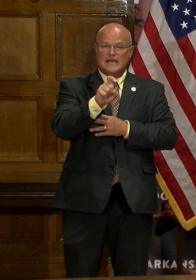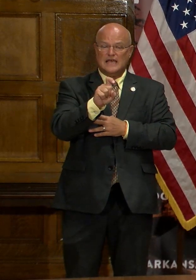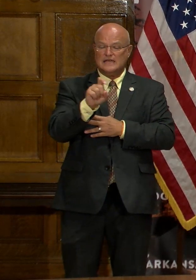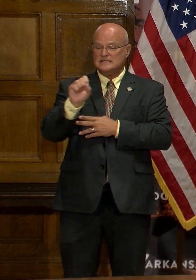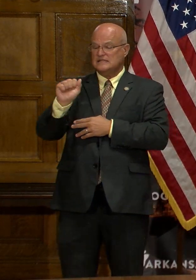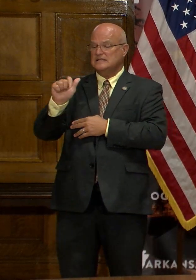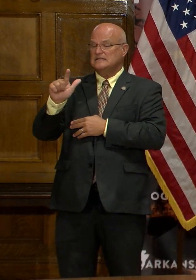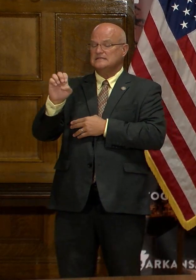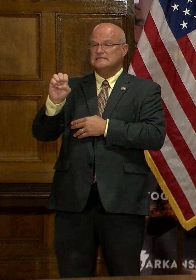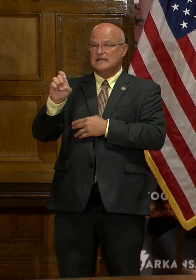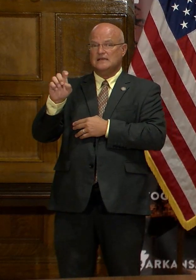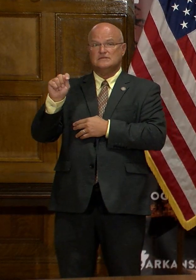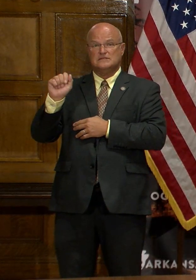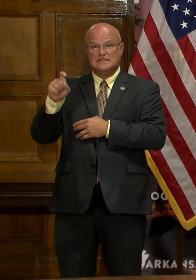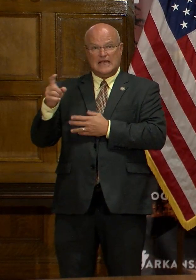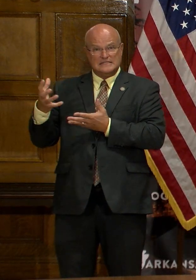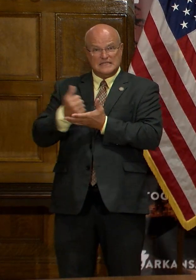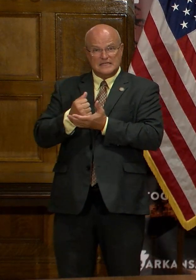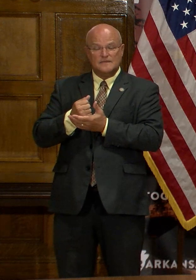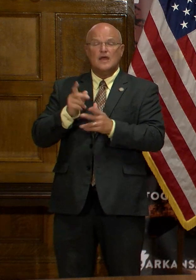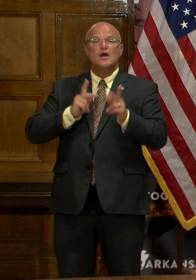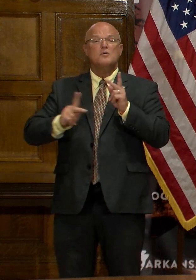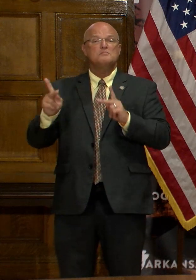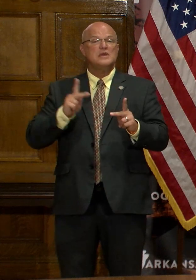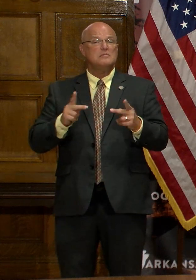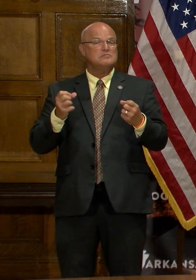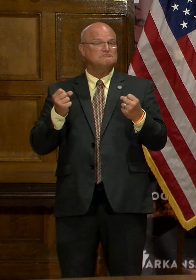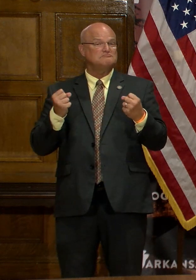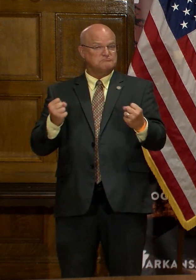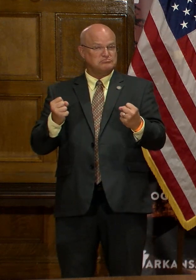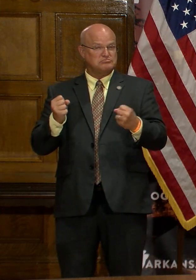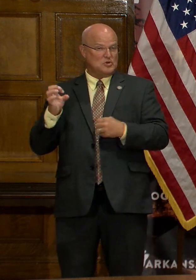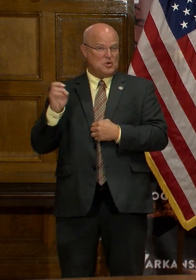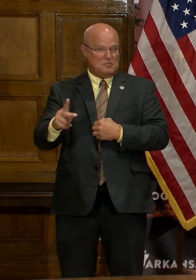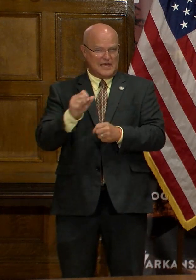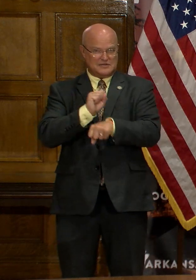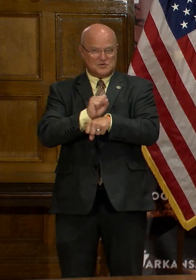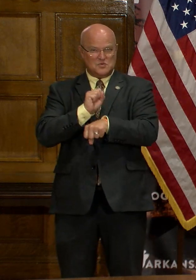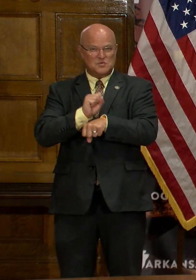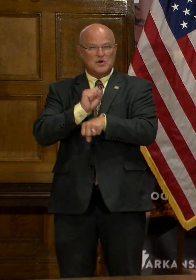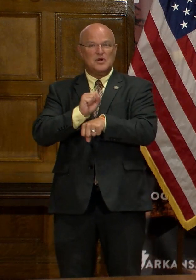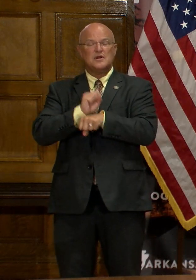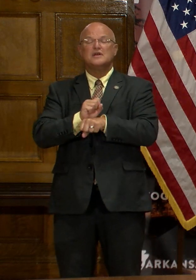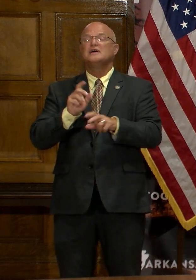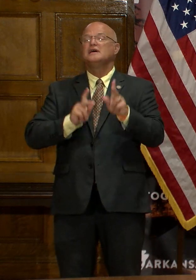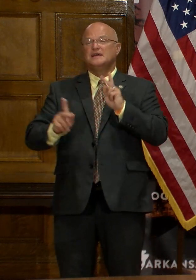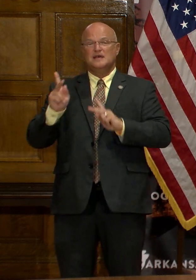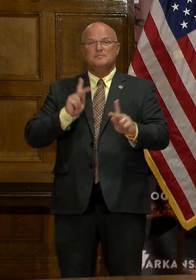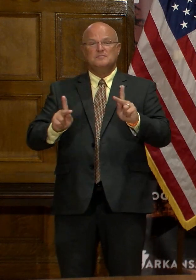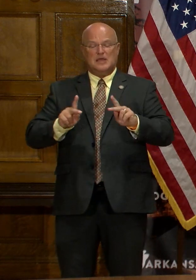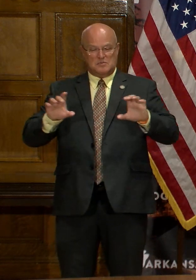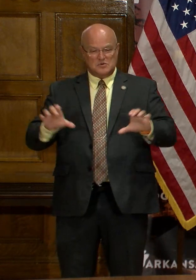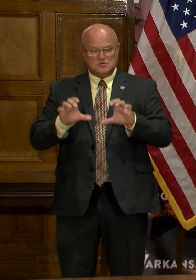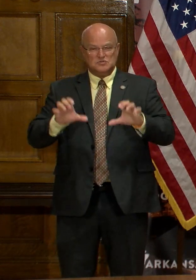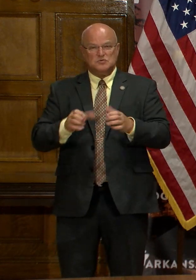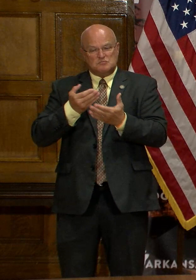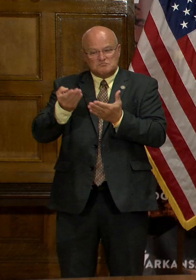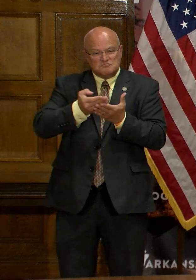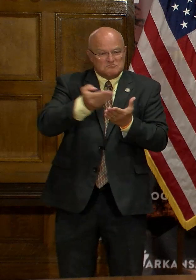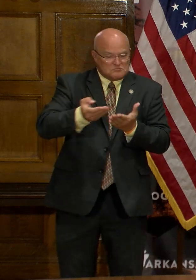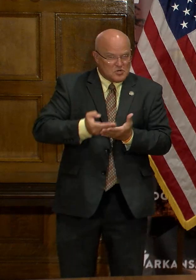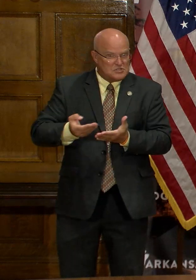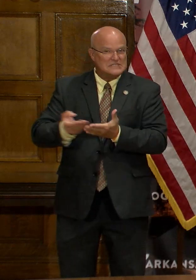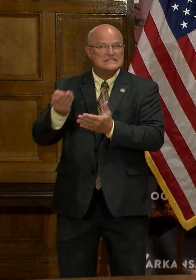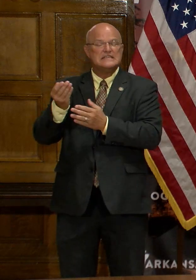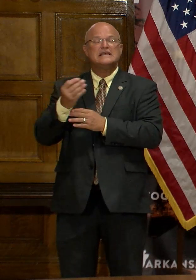tax collections, people are having confidence in going back to work. People are having confidence in doing consumer